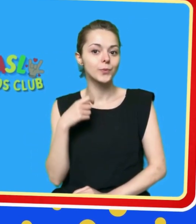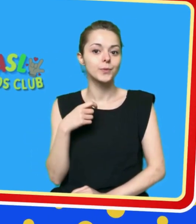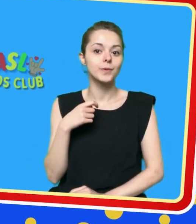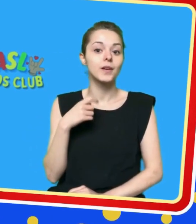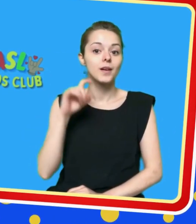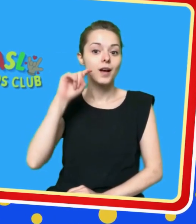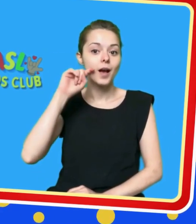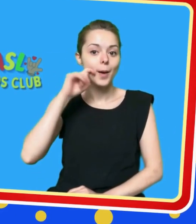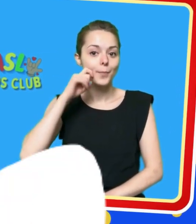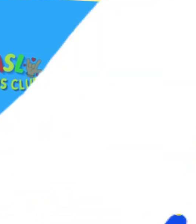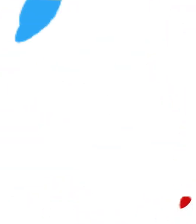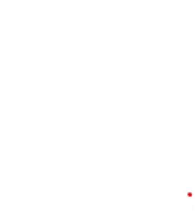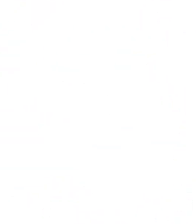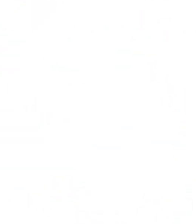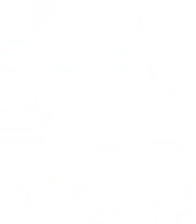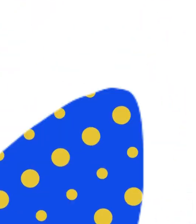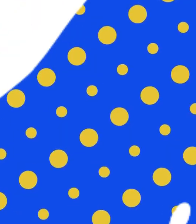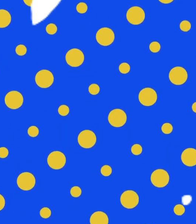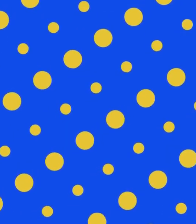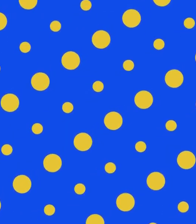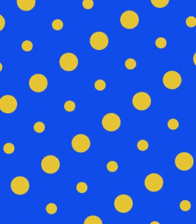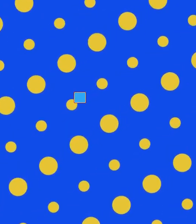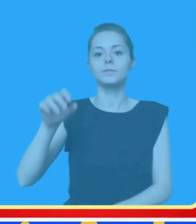It's apple.